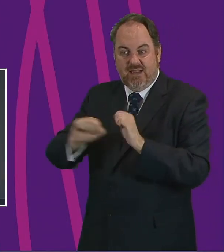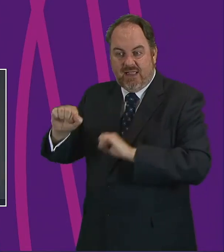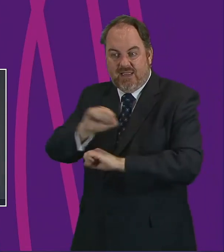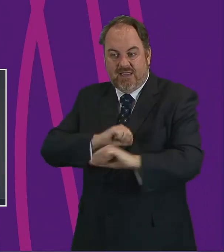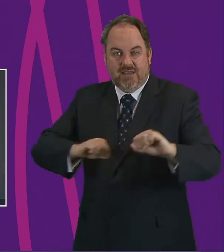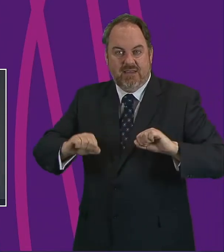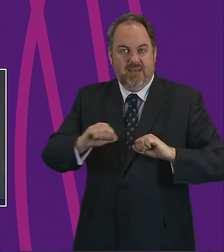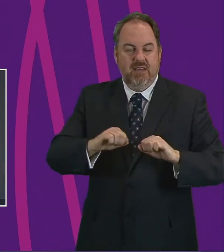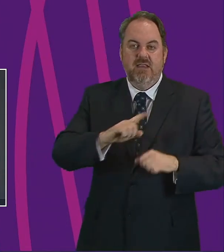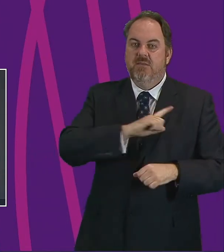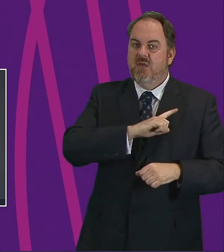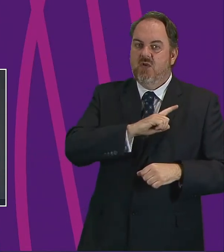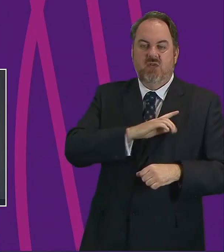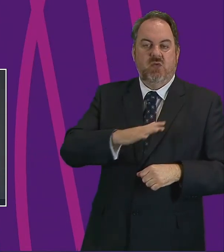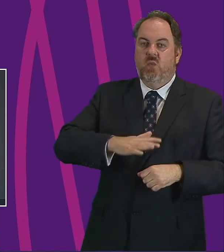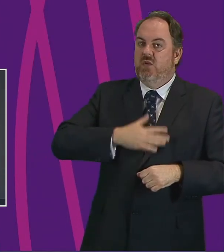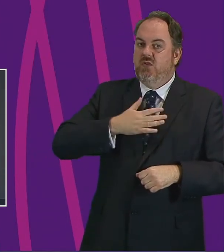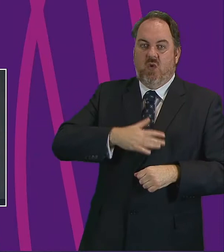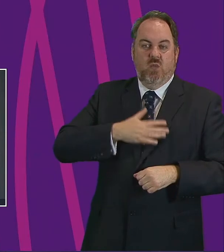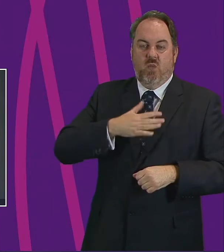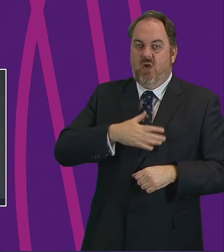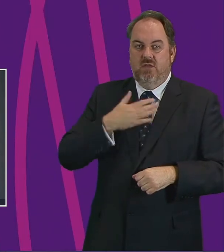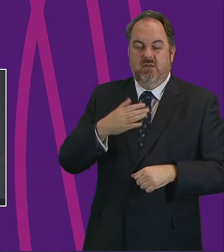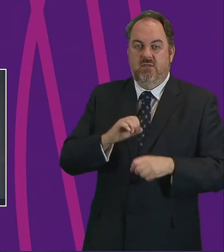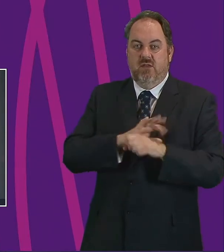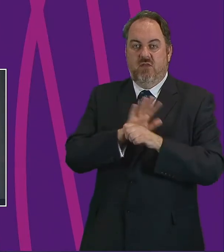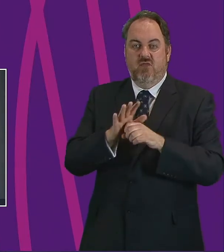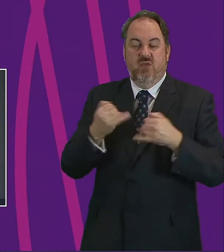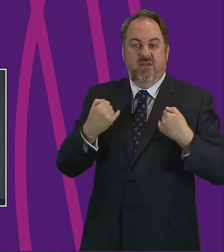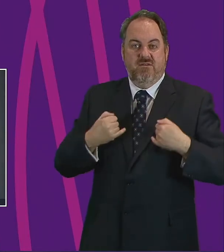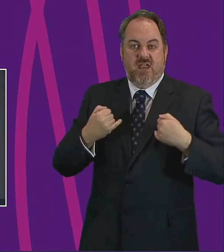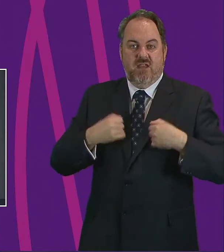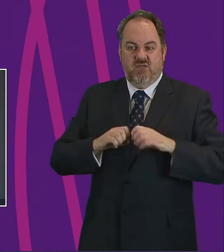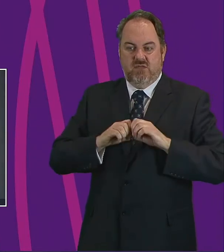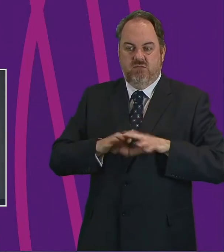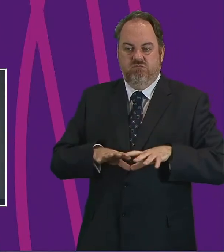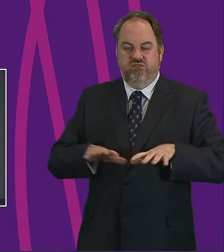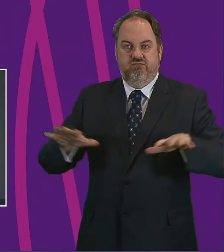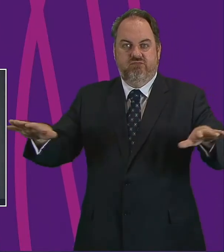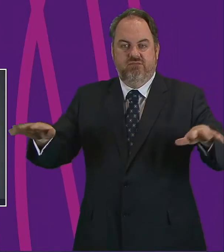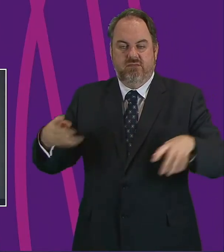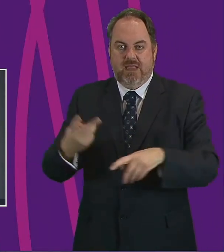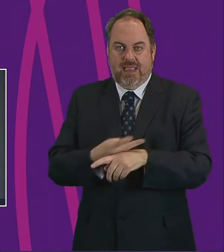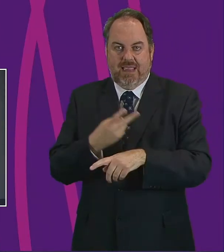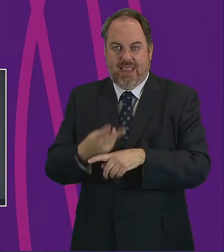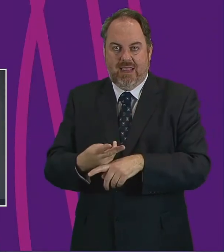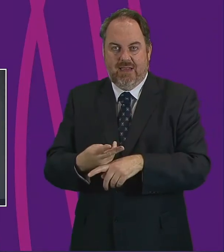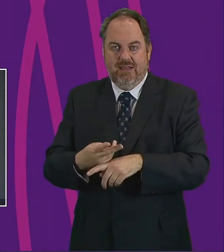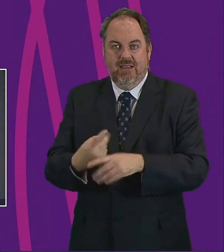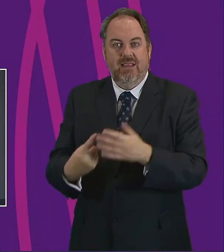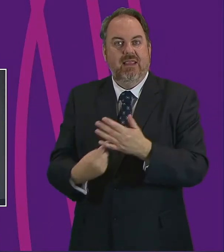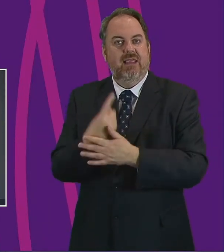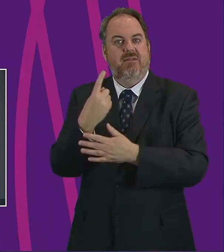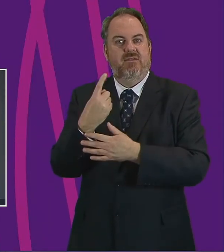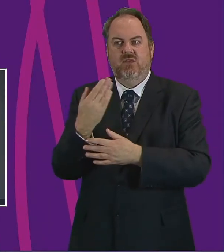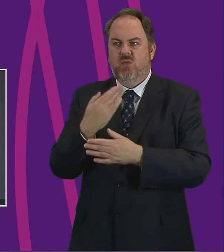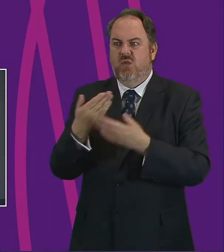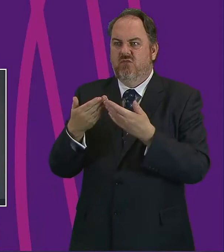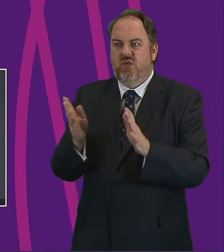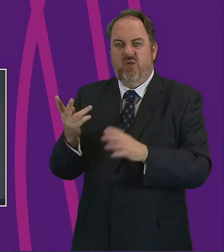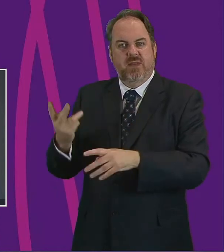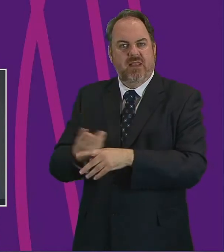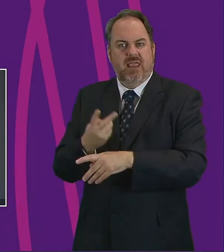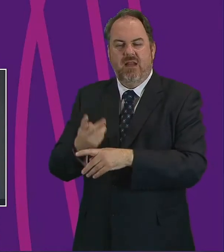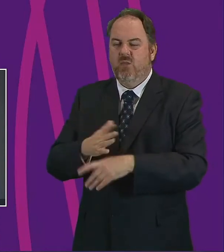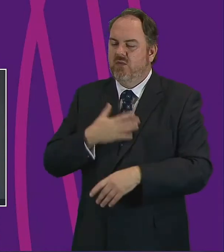is no diminution of our efforts to tackle coronavirus as a consequence of the reopening of schools. So